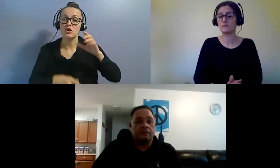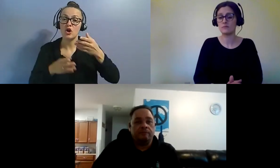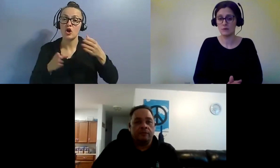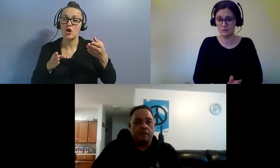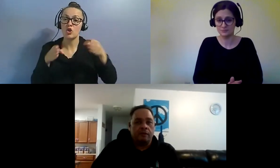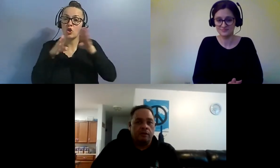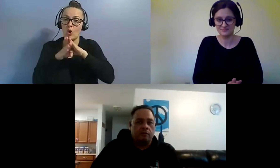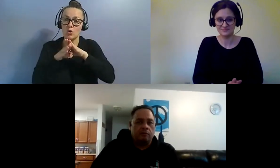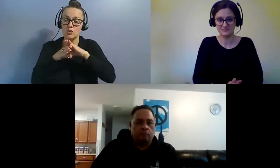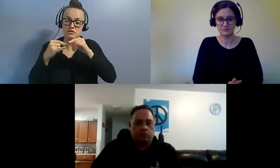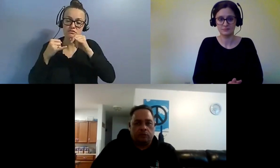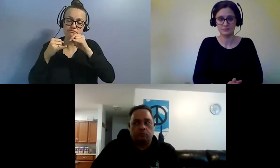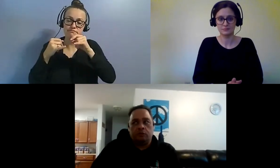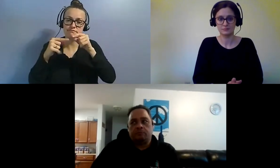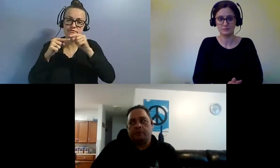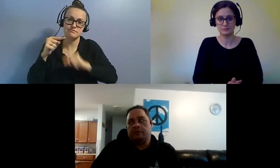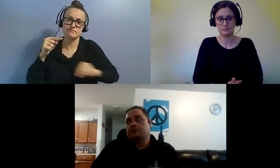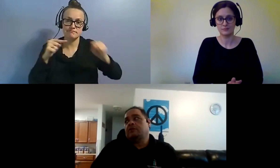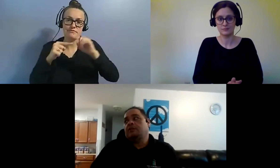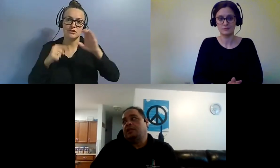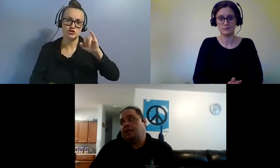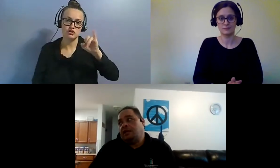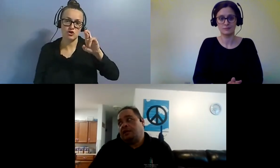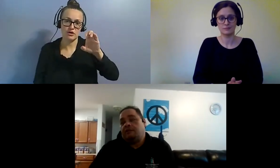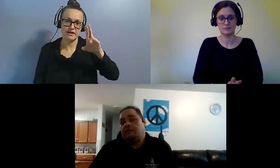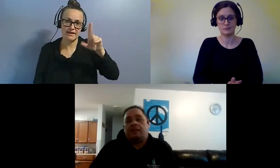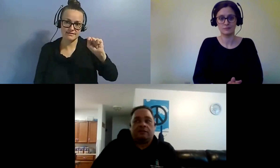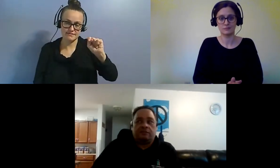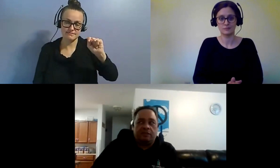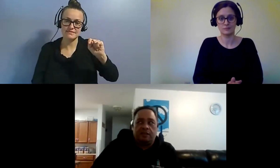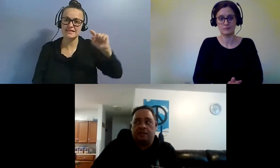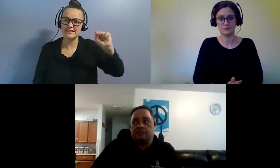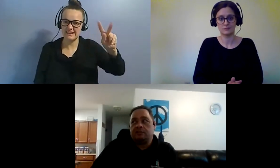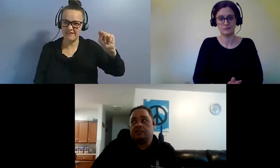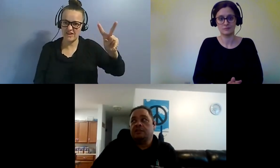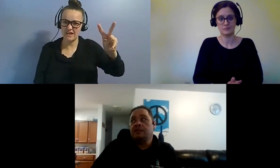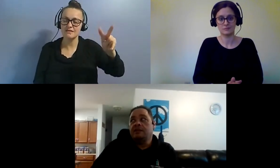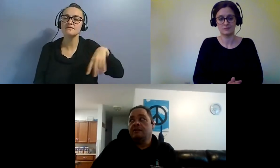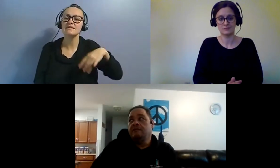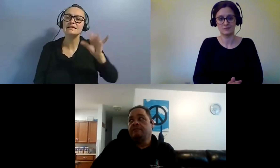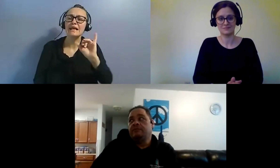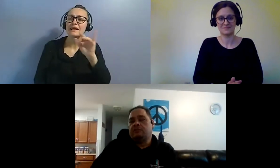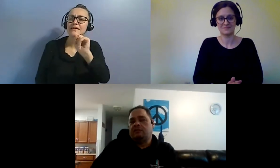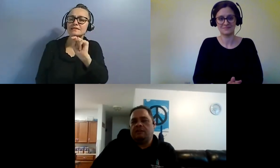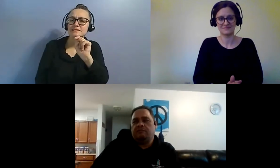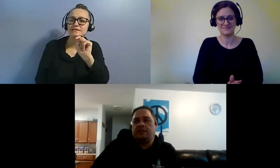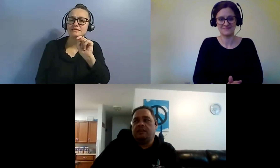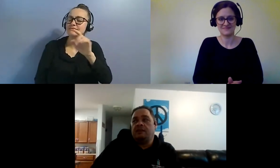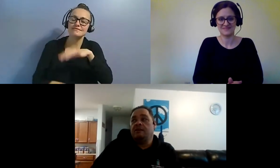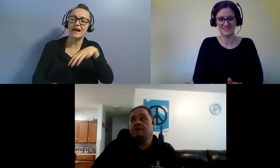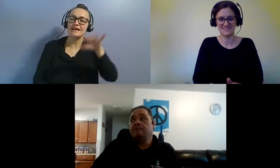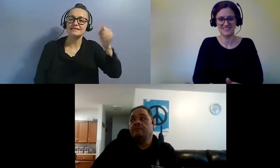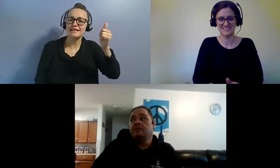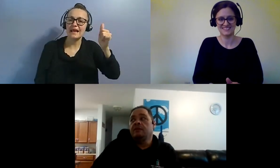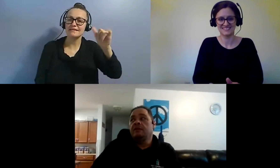television, which was basically like a 10-inch